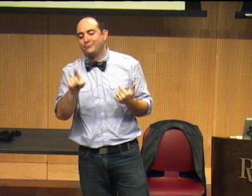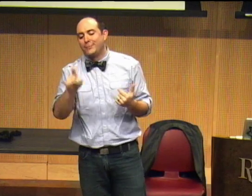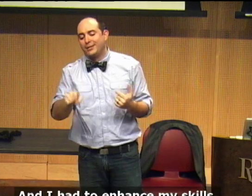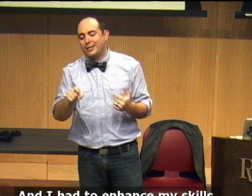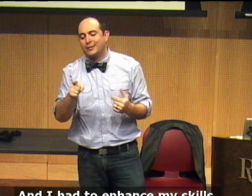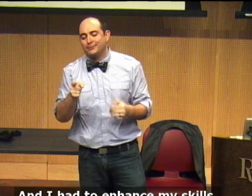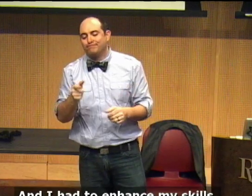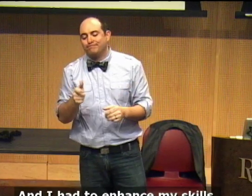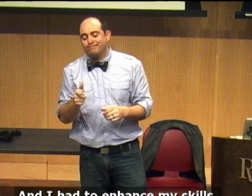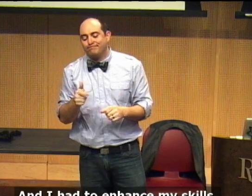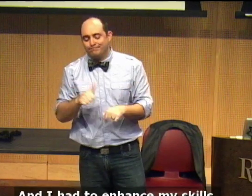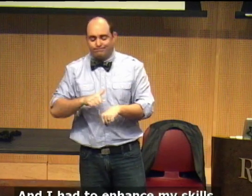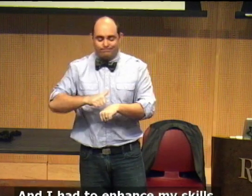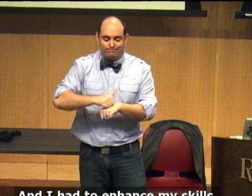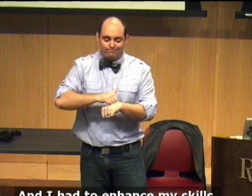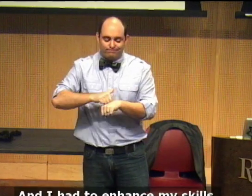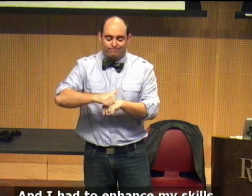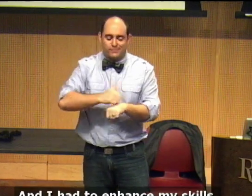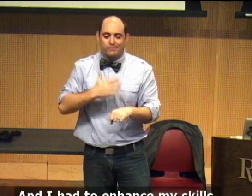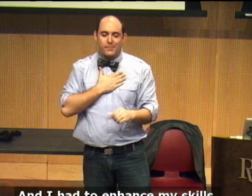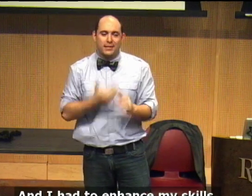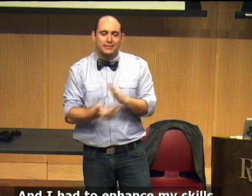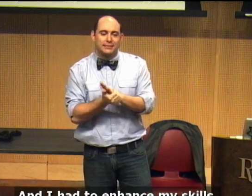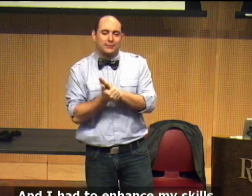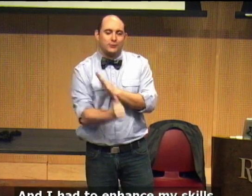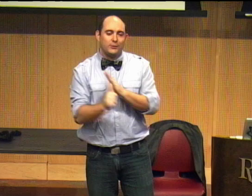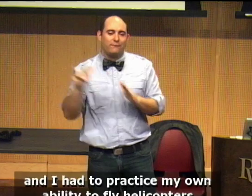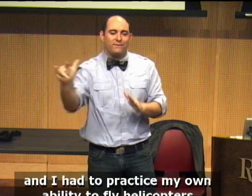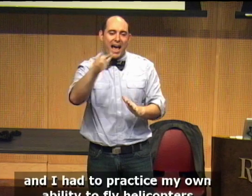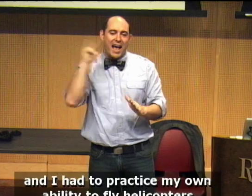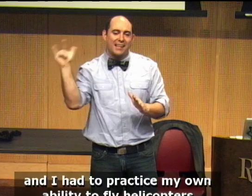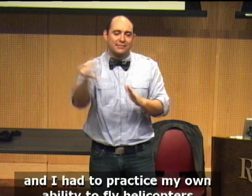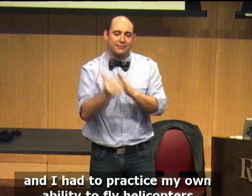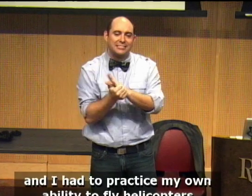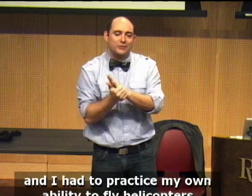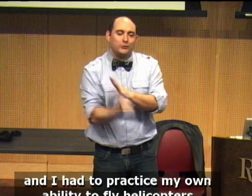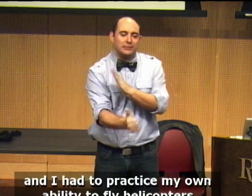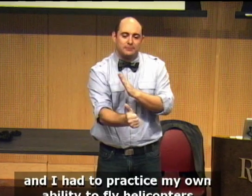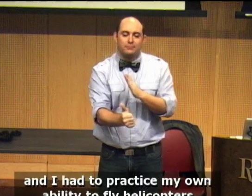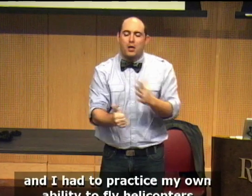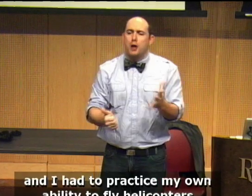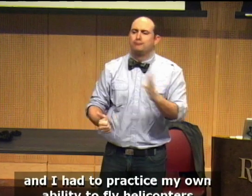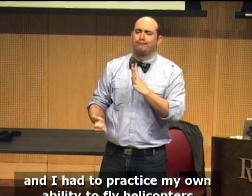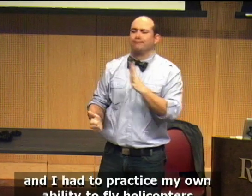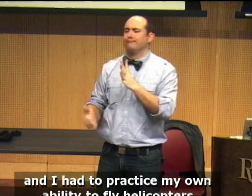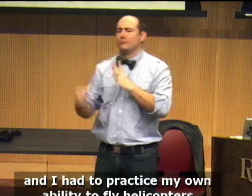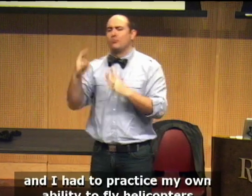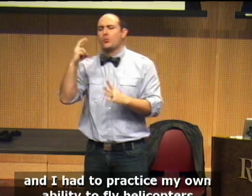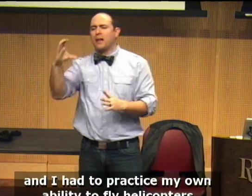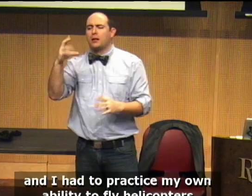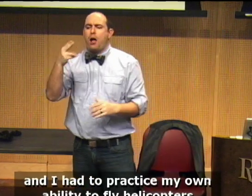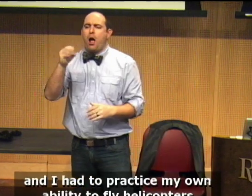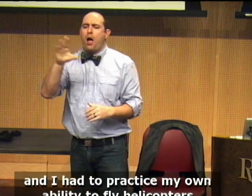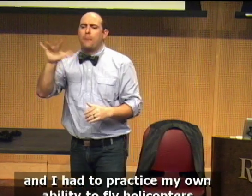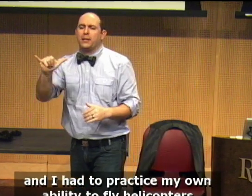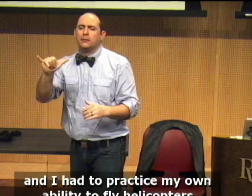And I had to enhance my skills, and I had to practice my own ability to